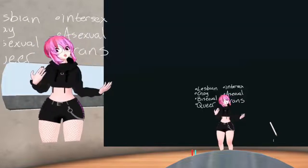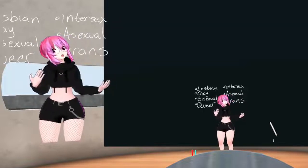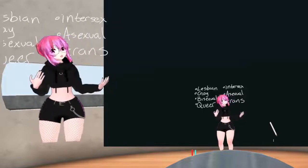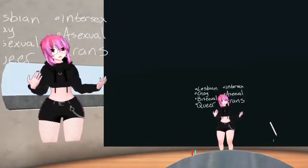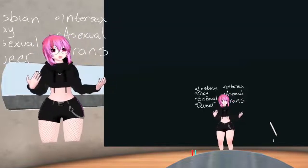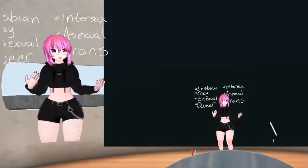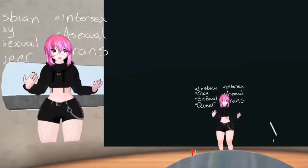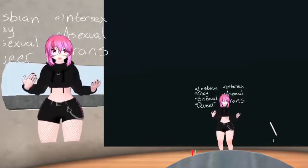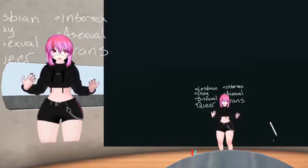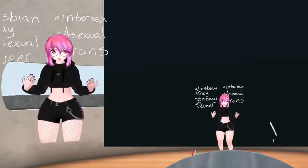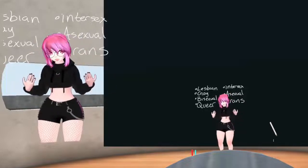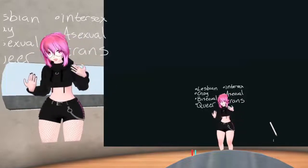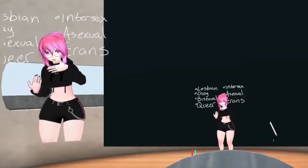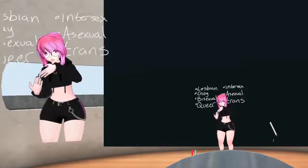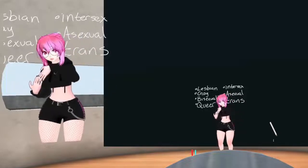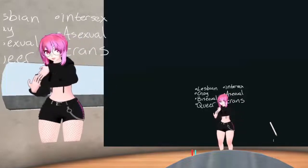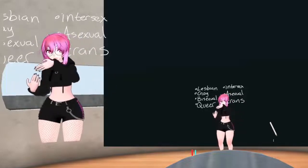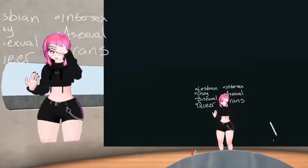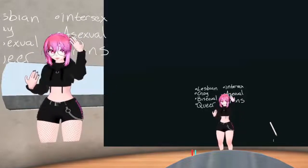Rainbow.